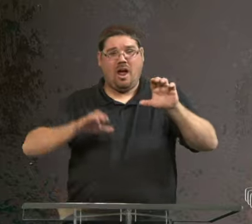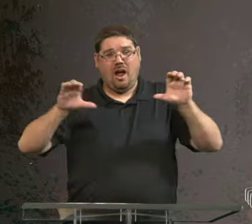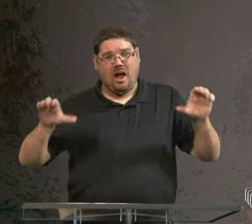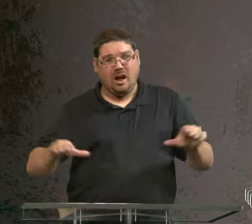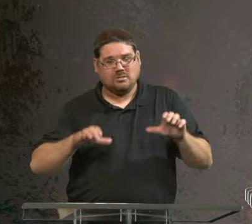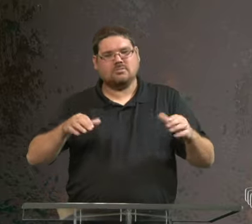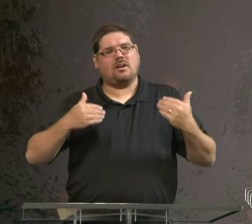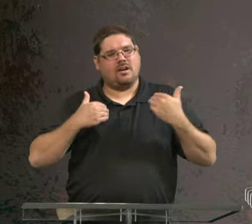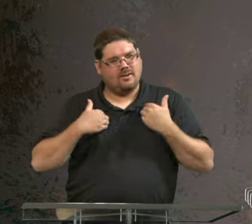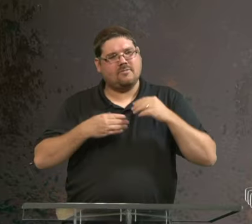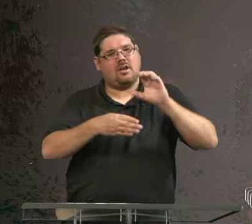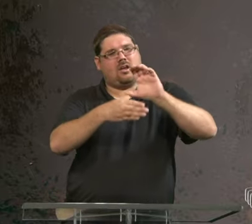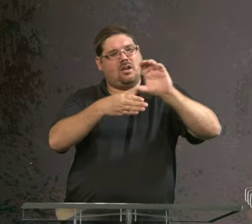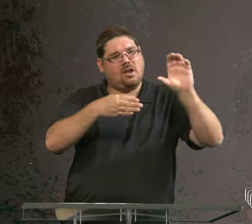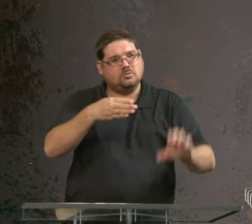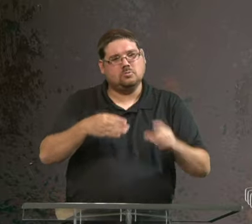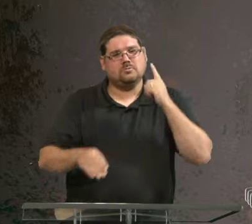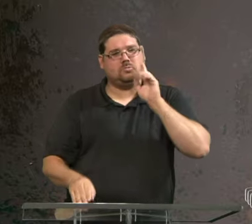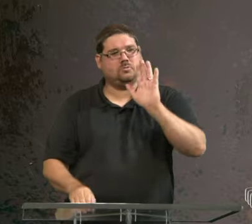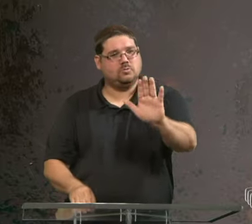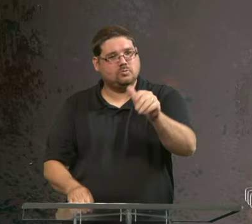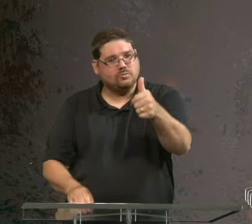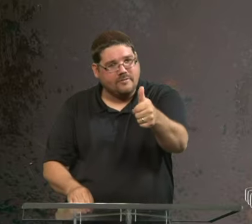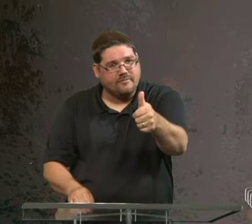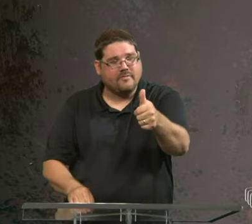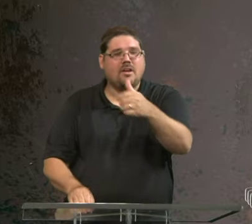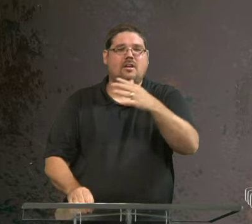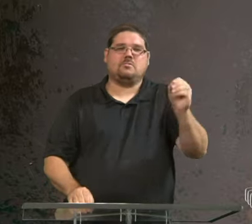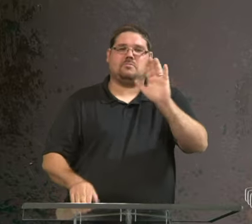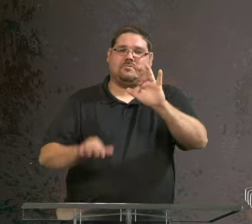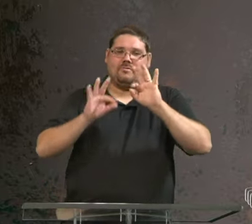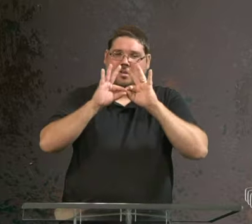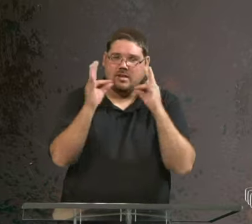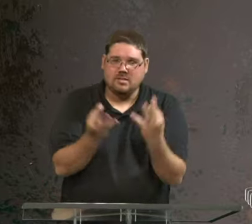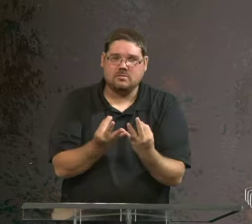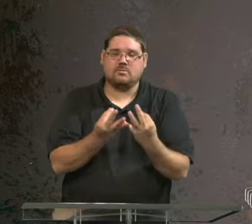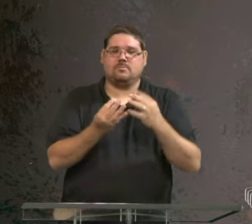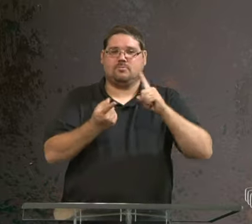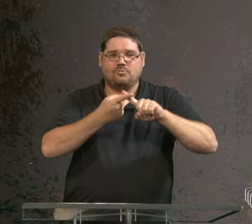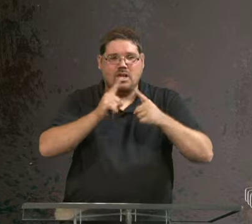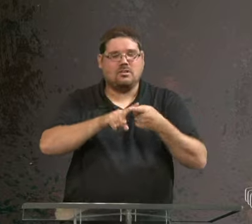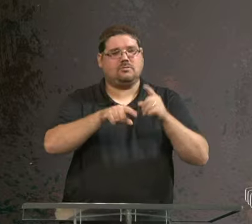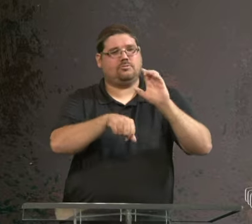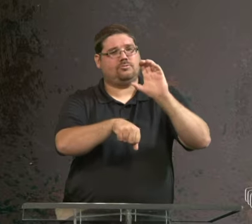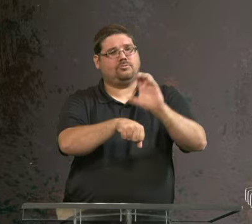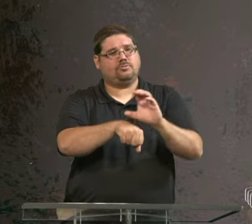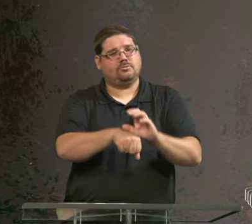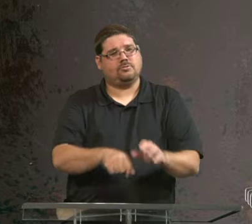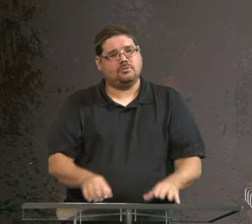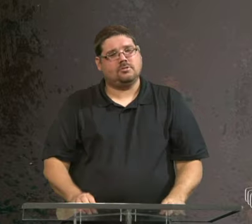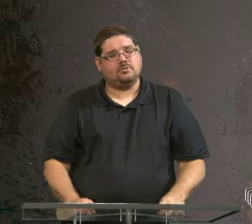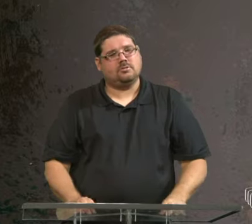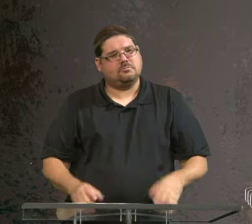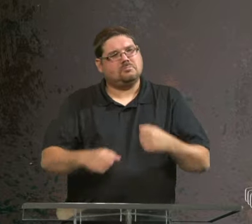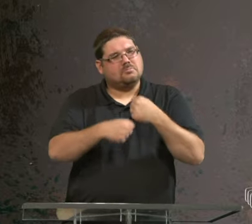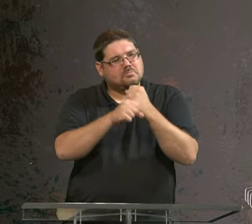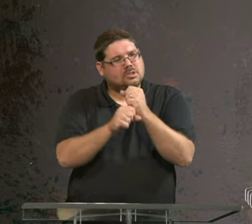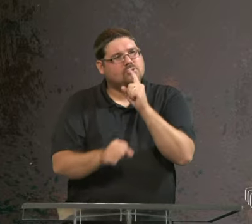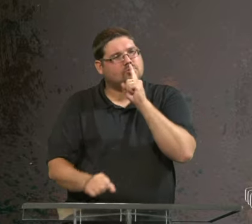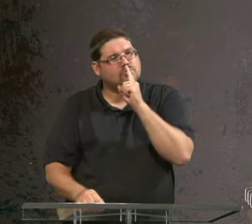position he held over Israel. And yet, every decision we make has consequences. They do influence our